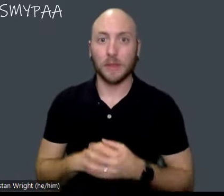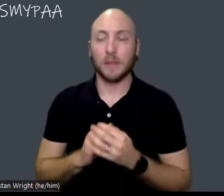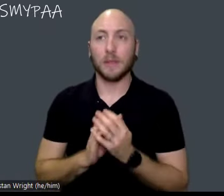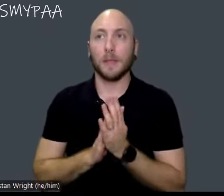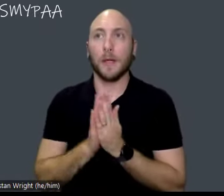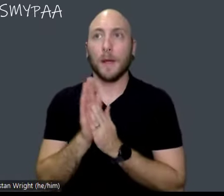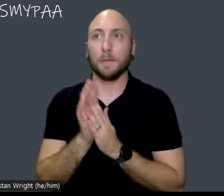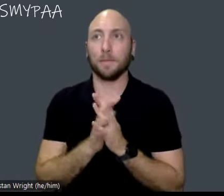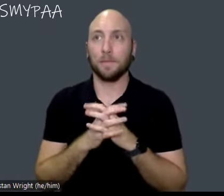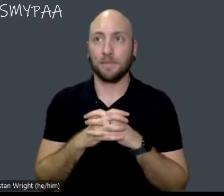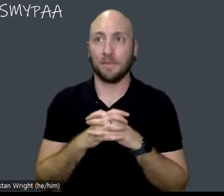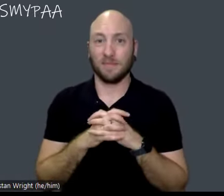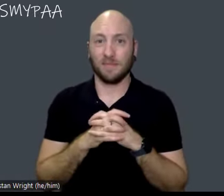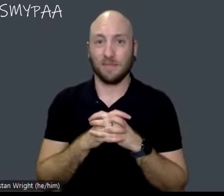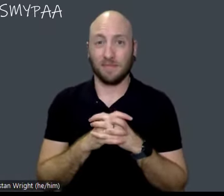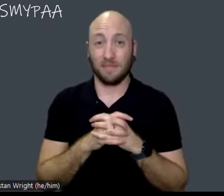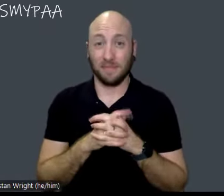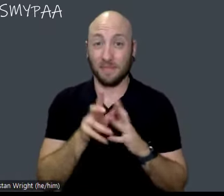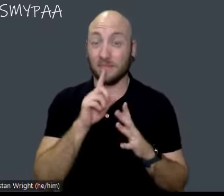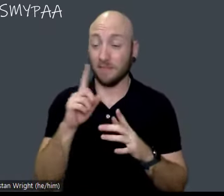And it's been a really